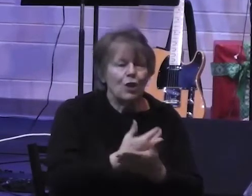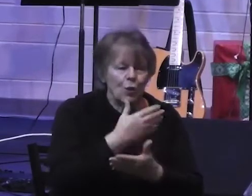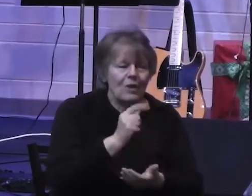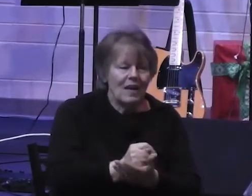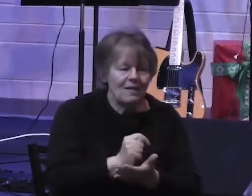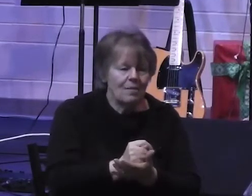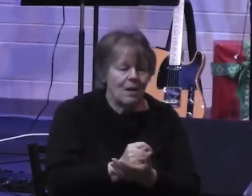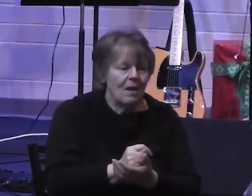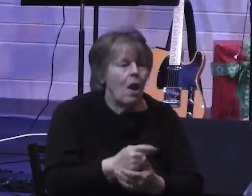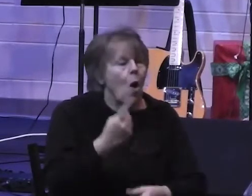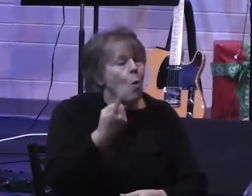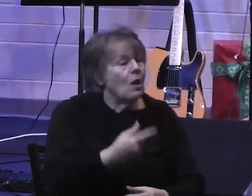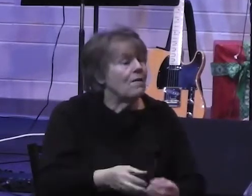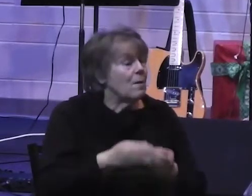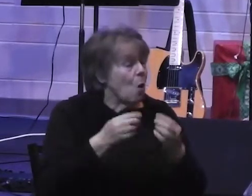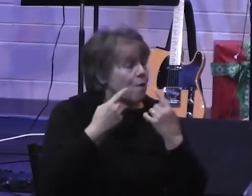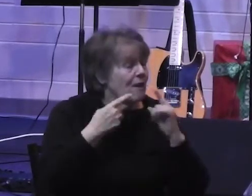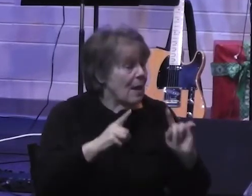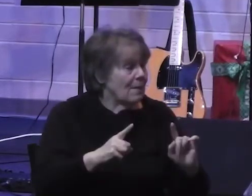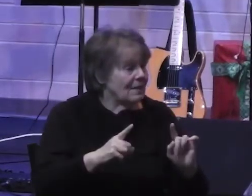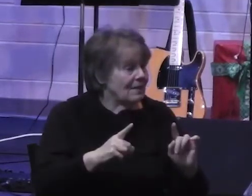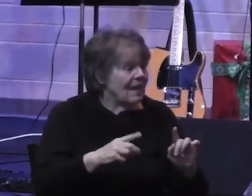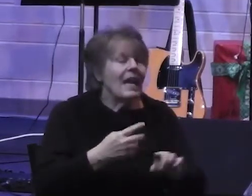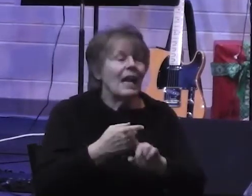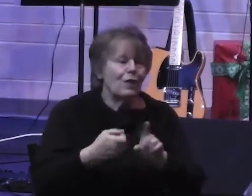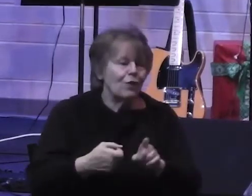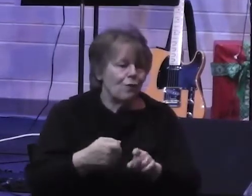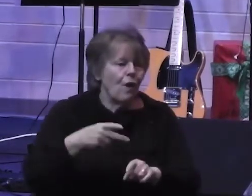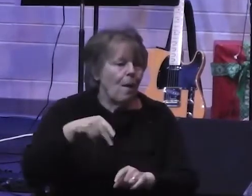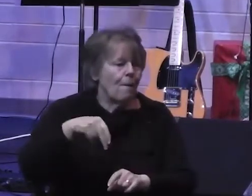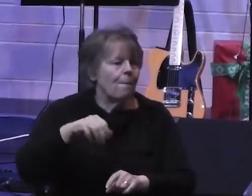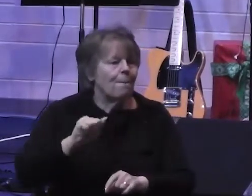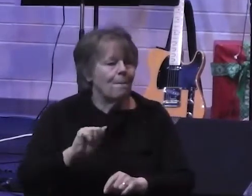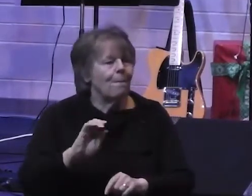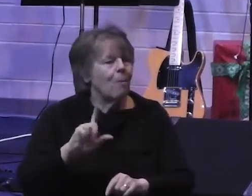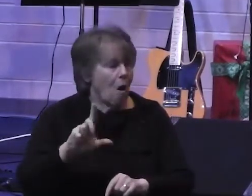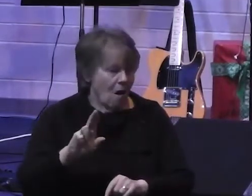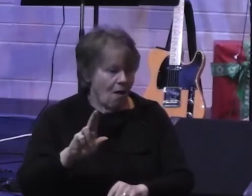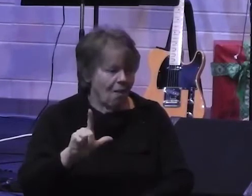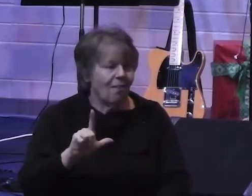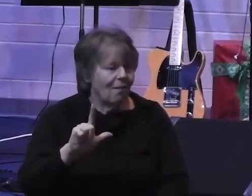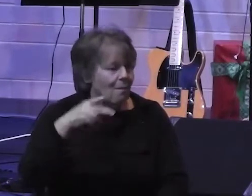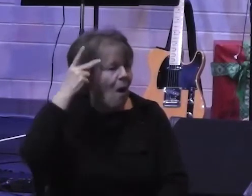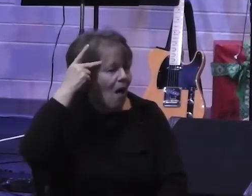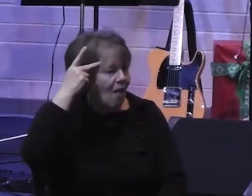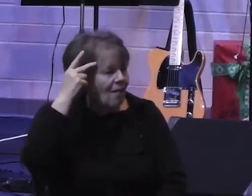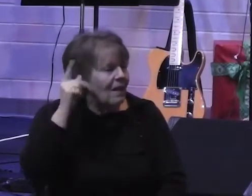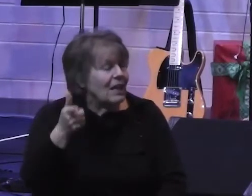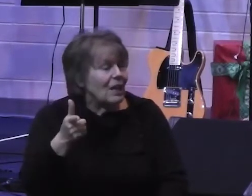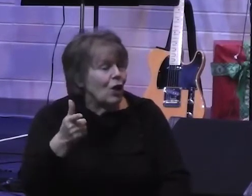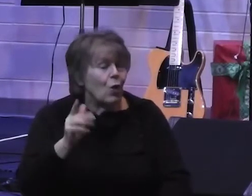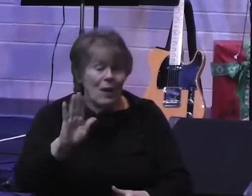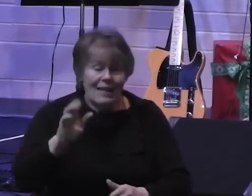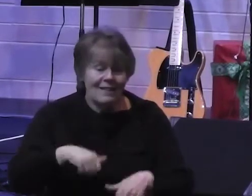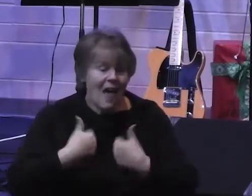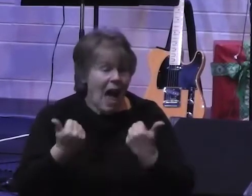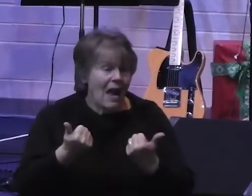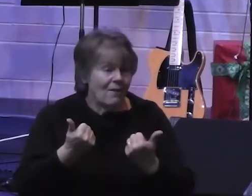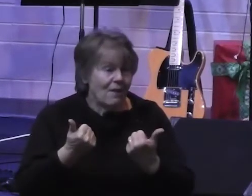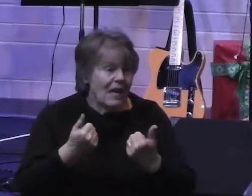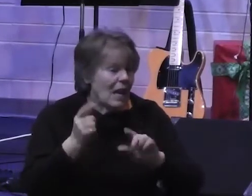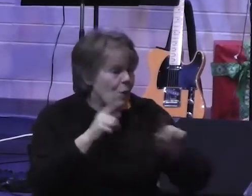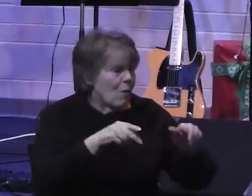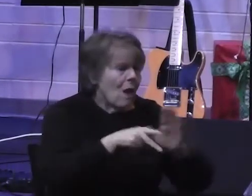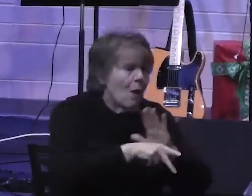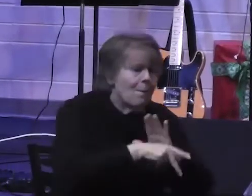ones comes from a guy named Paul, who was living his life trying to murder Christians. And when